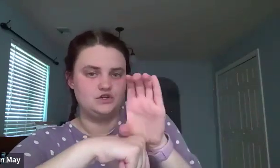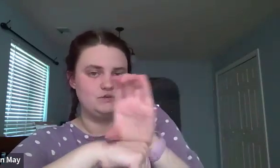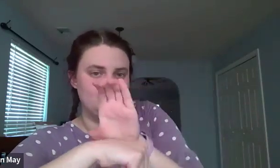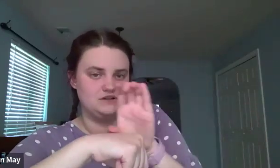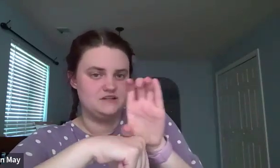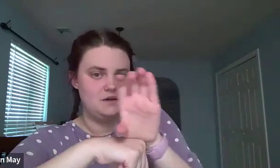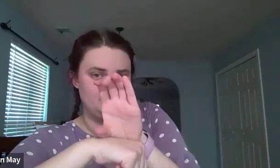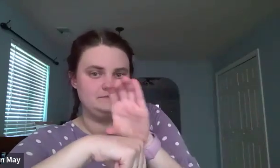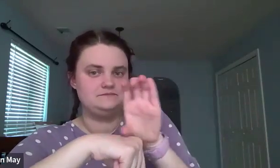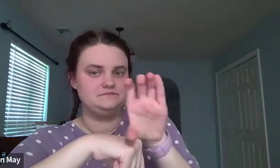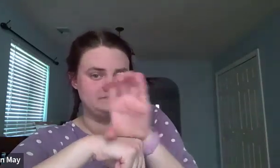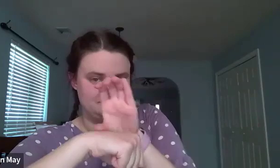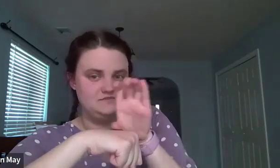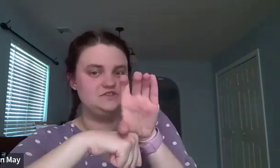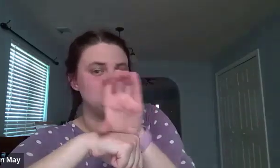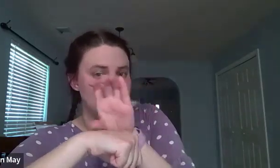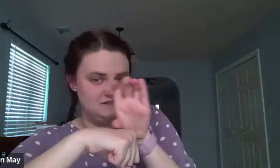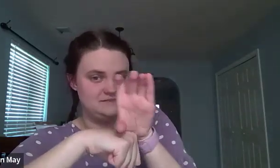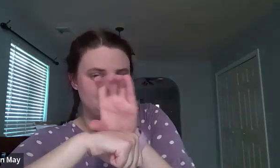circle motion on top. Chocolate.